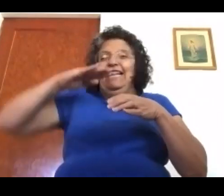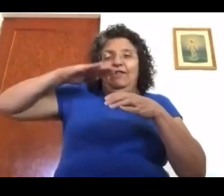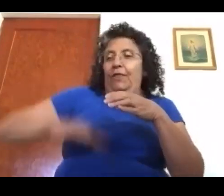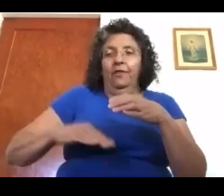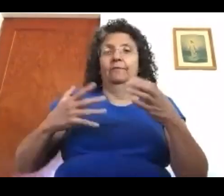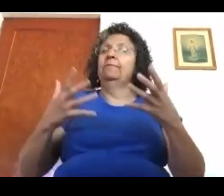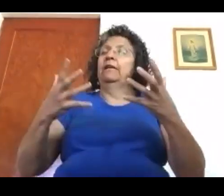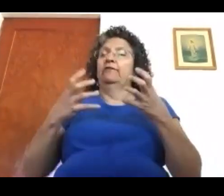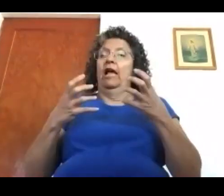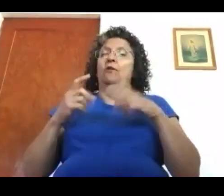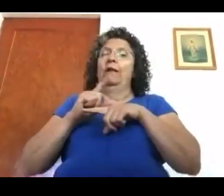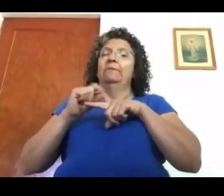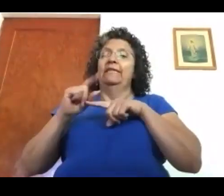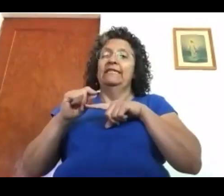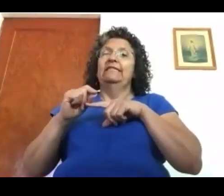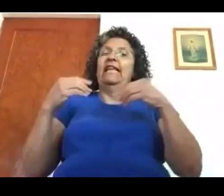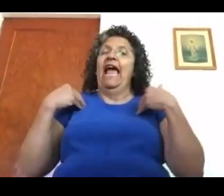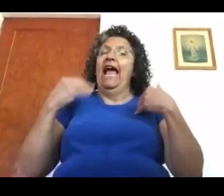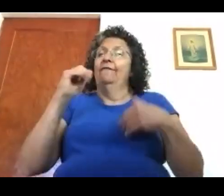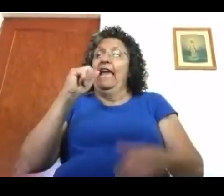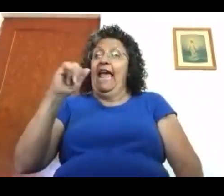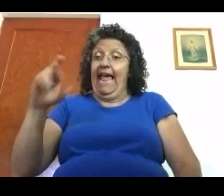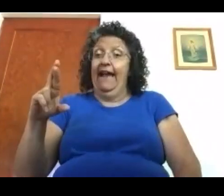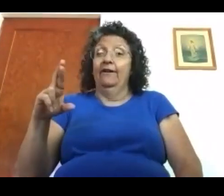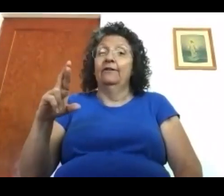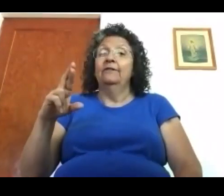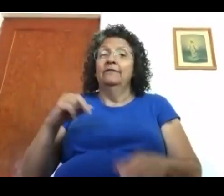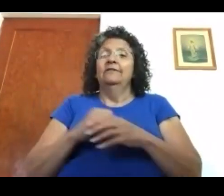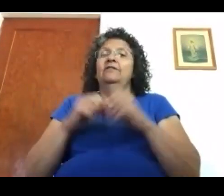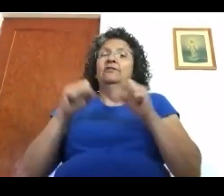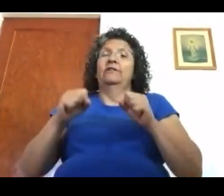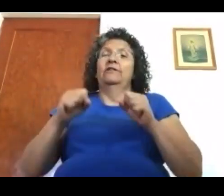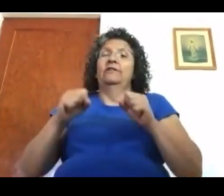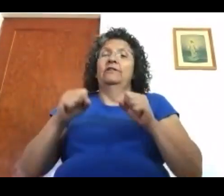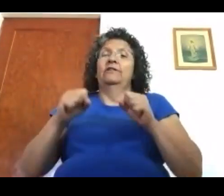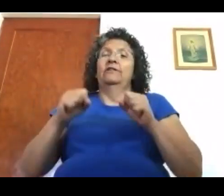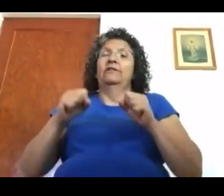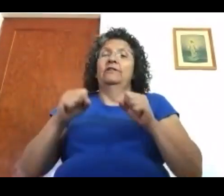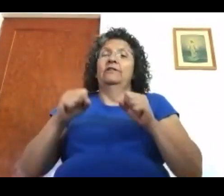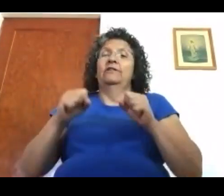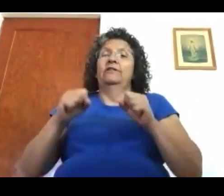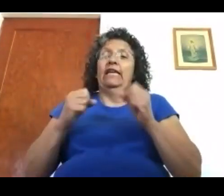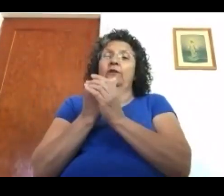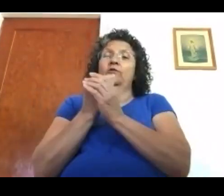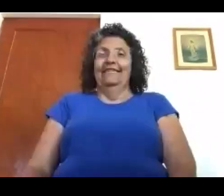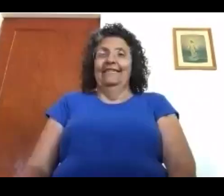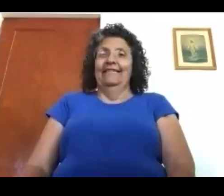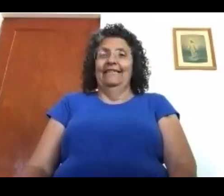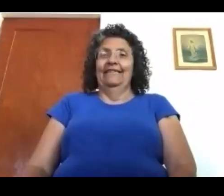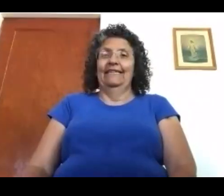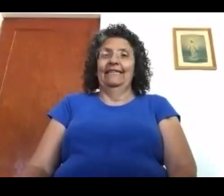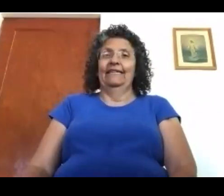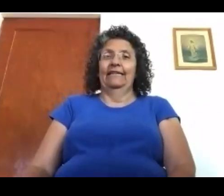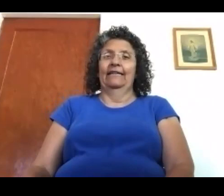my seeds to have some air in between the parts of the soil. And let's see, we were doing radishes